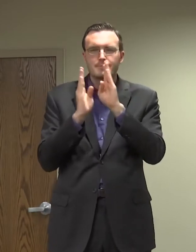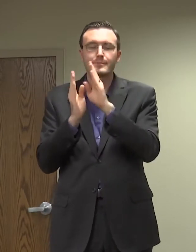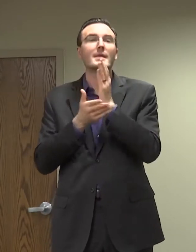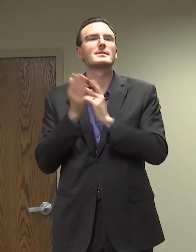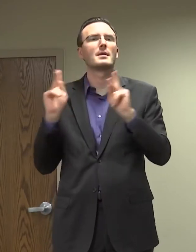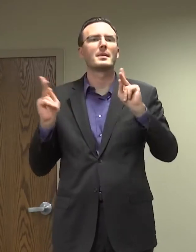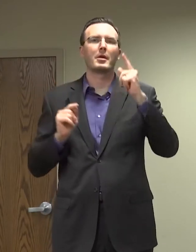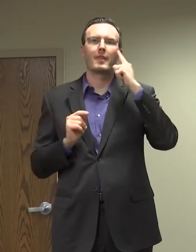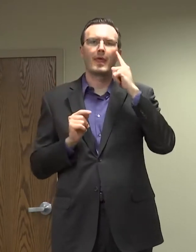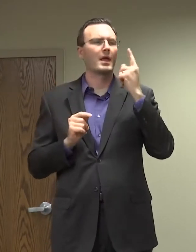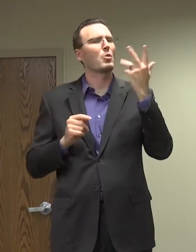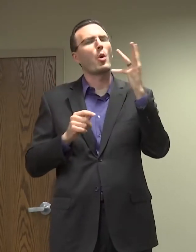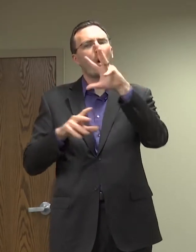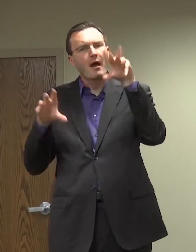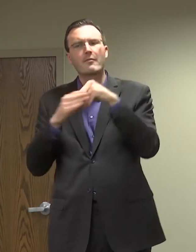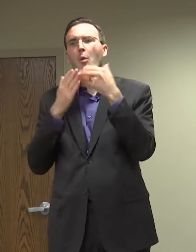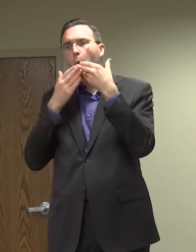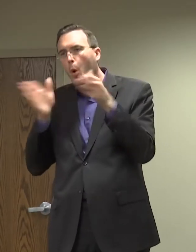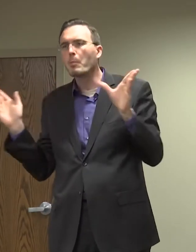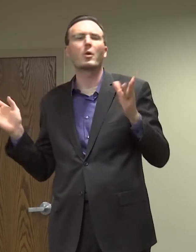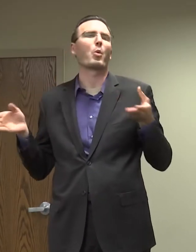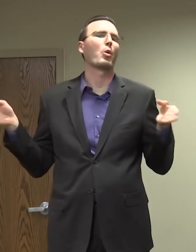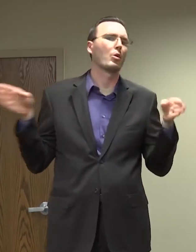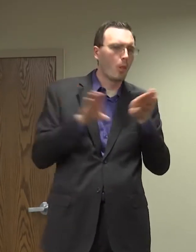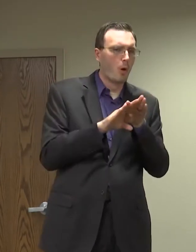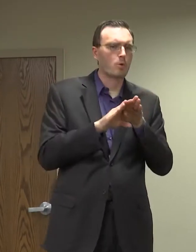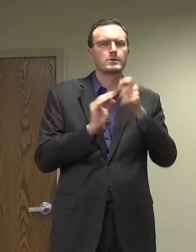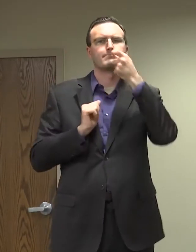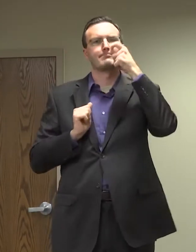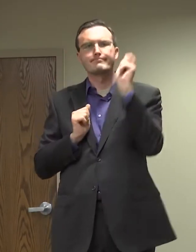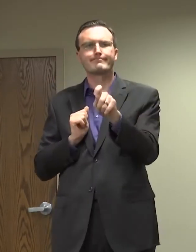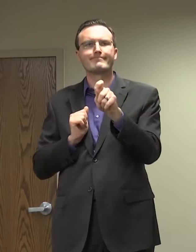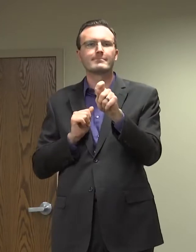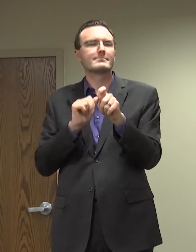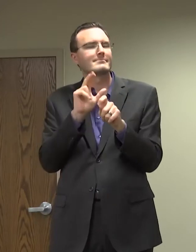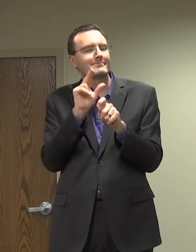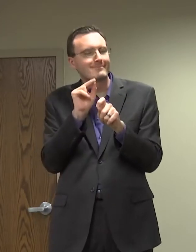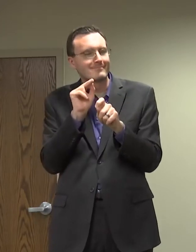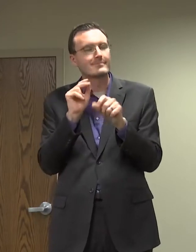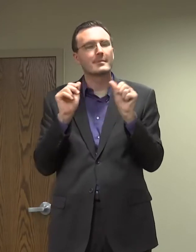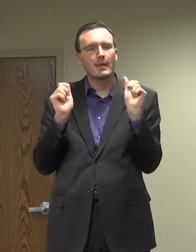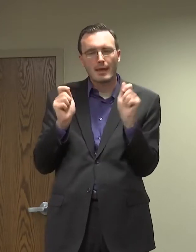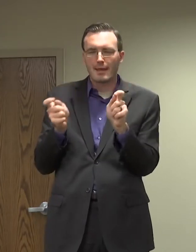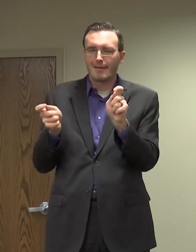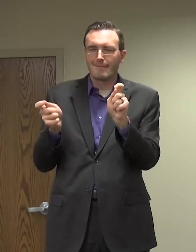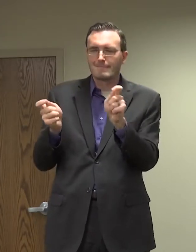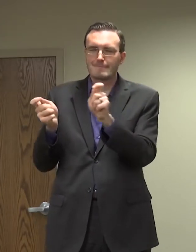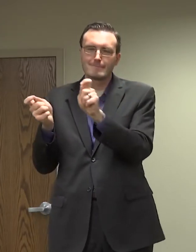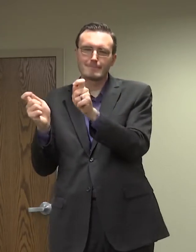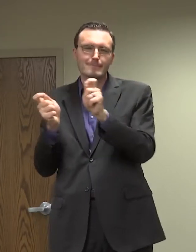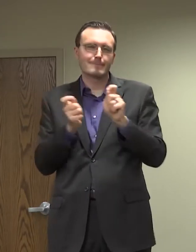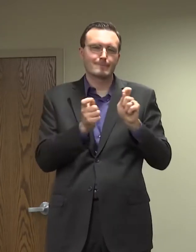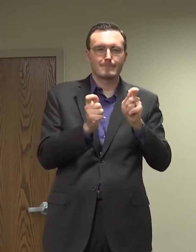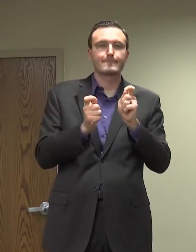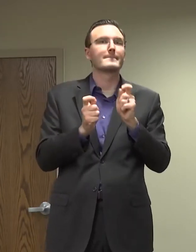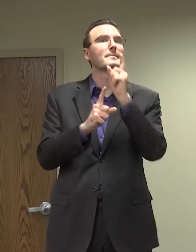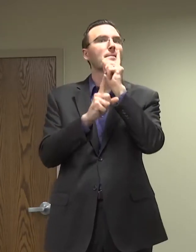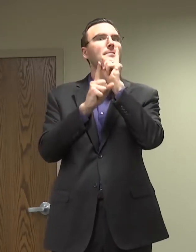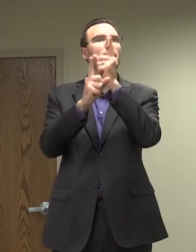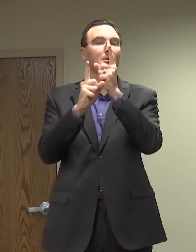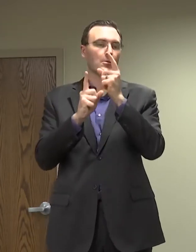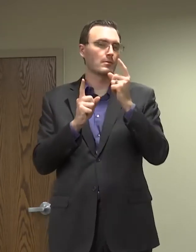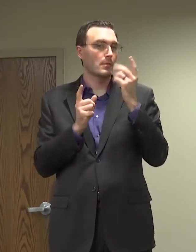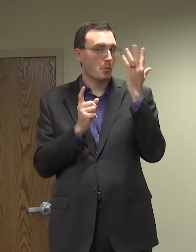none. These will be much more targeted mitigation strategies about where transmission is occurring, how it's